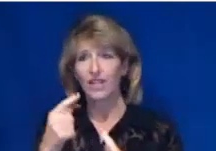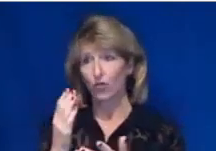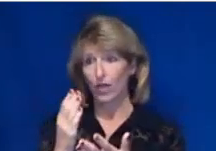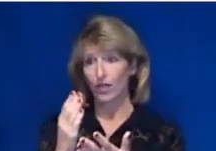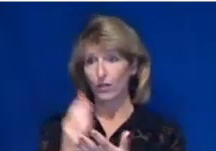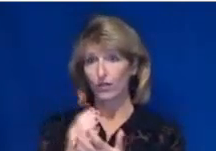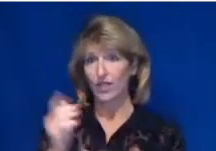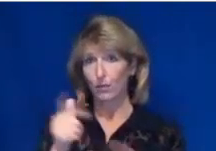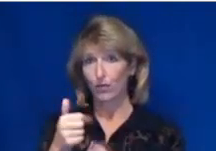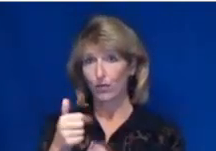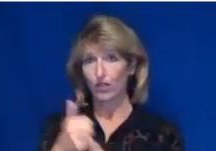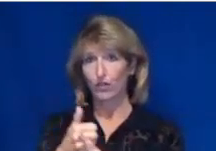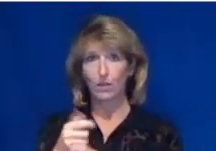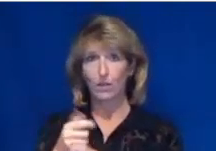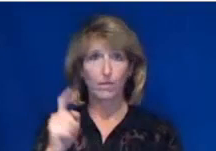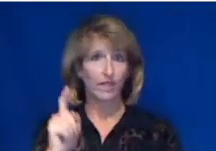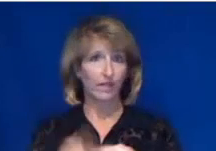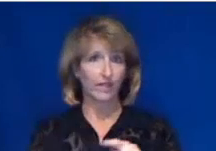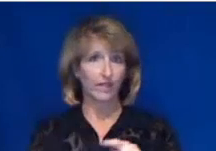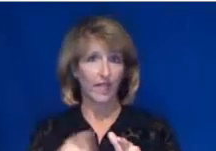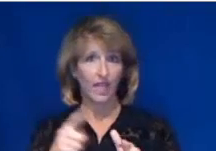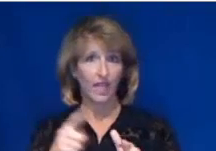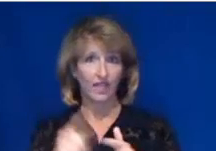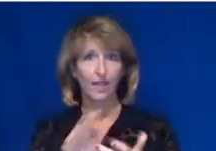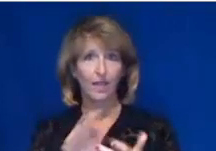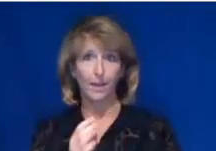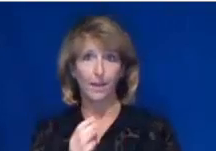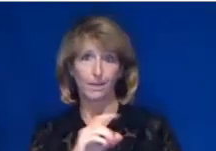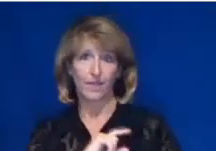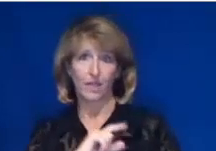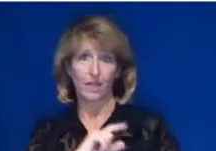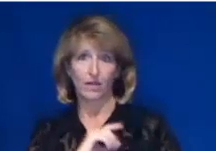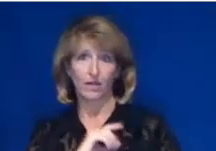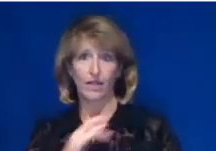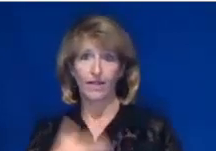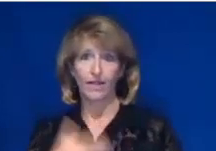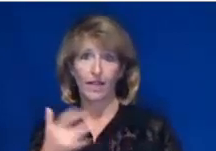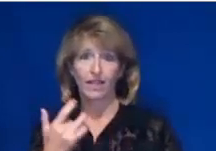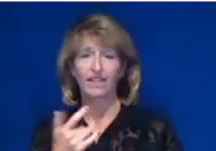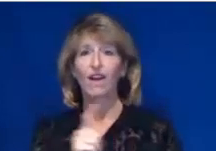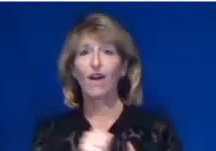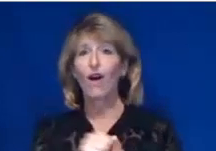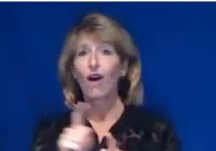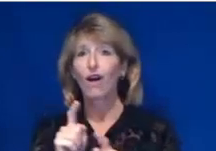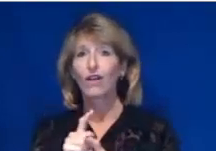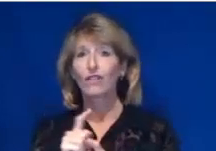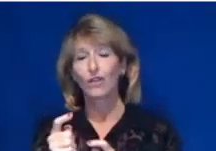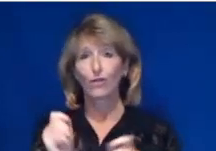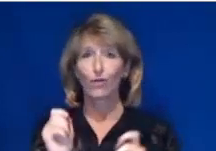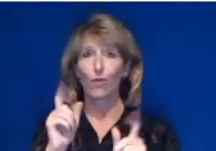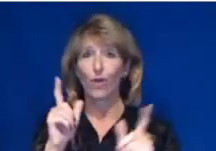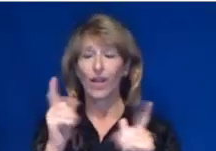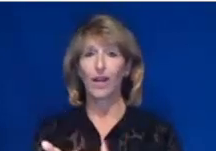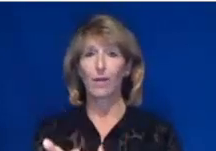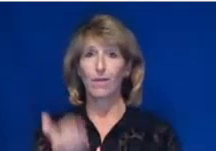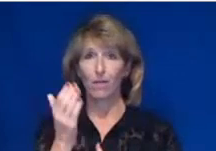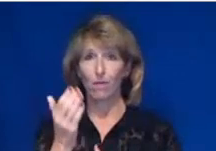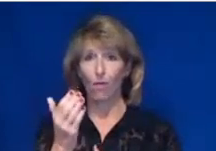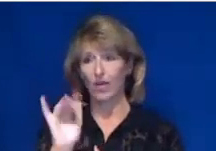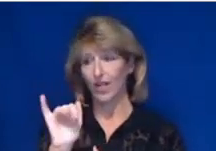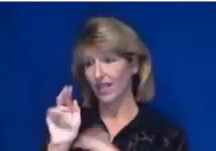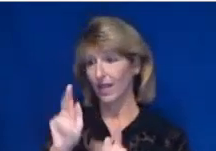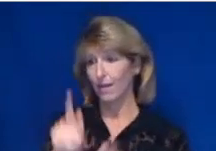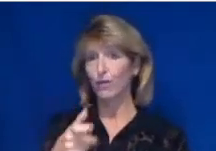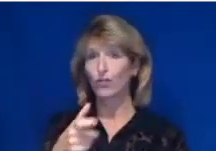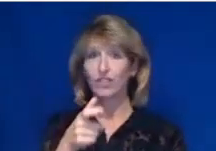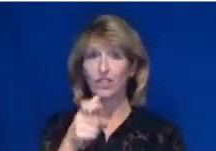do you ever feel guilty about your drinking? So for example, say you've tried to stop or cut down